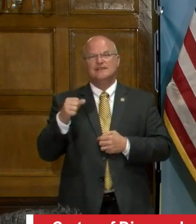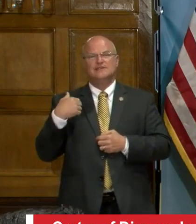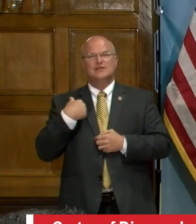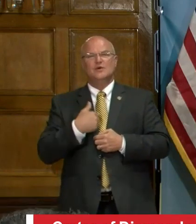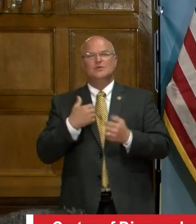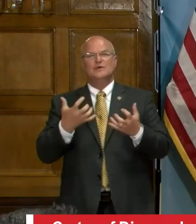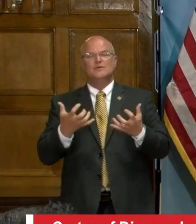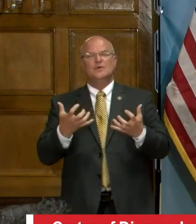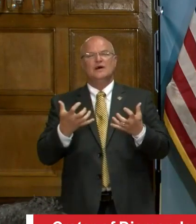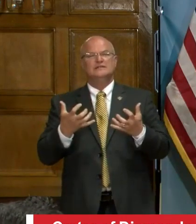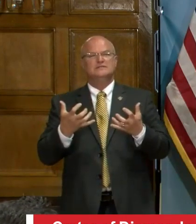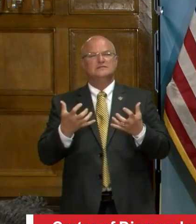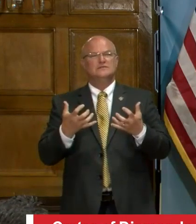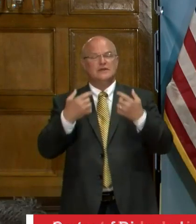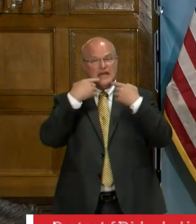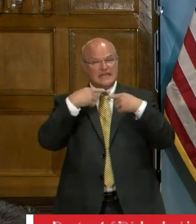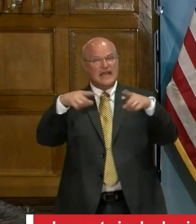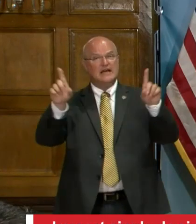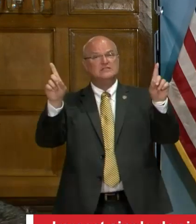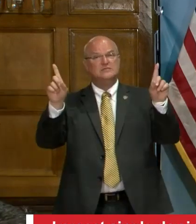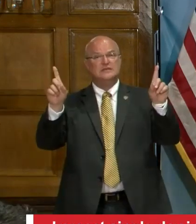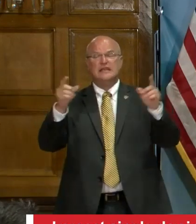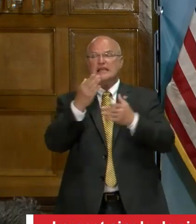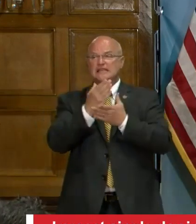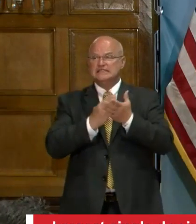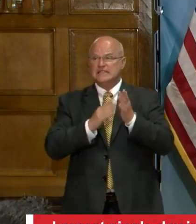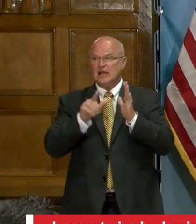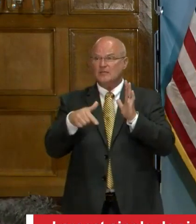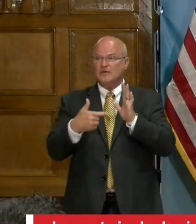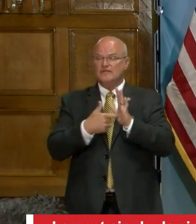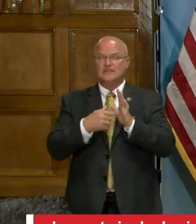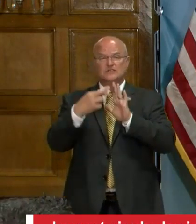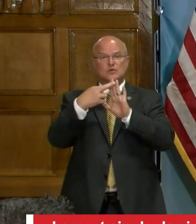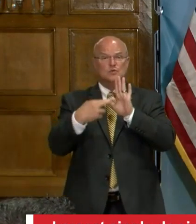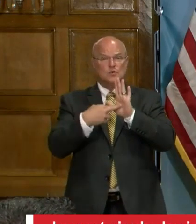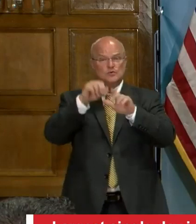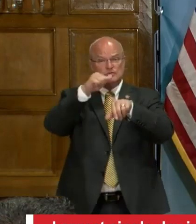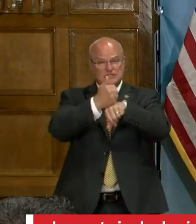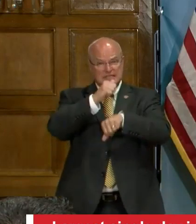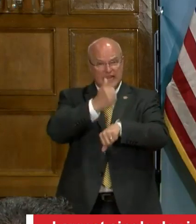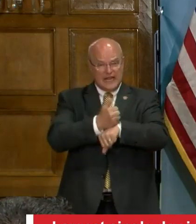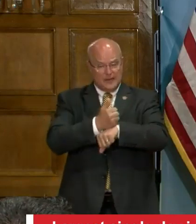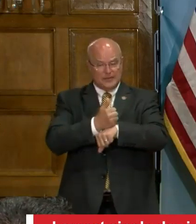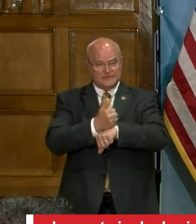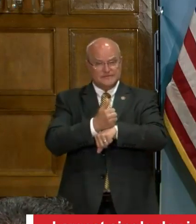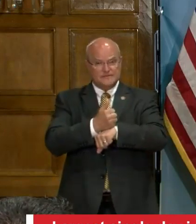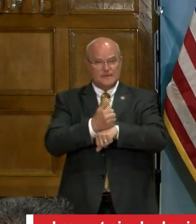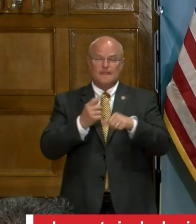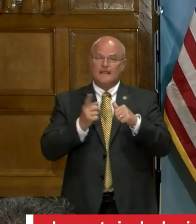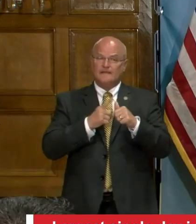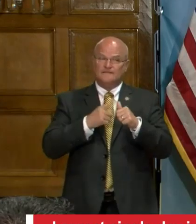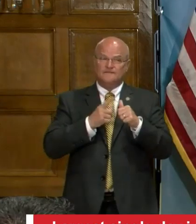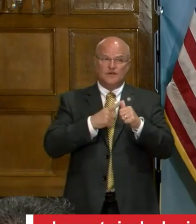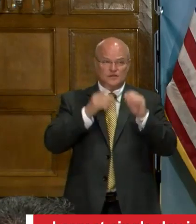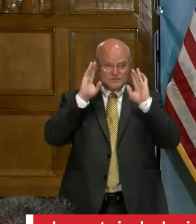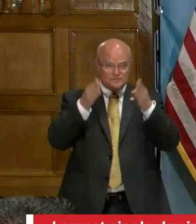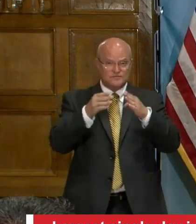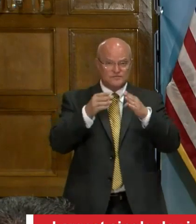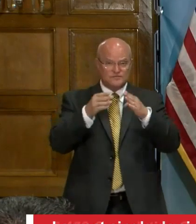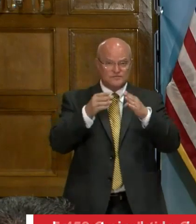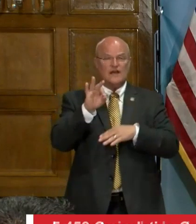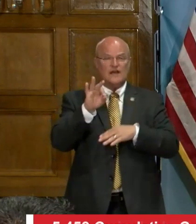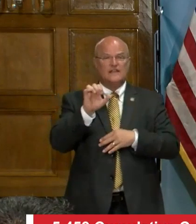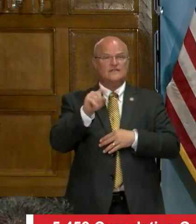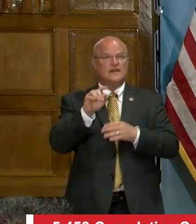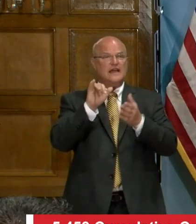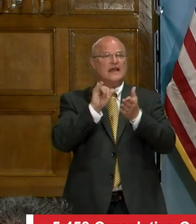want to go to the announcement and some of the rules that are in place. And let me first focus on the